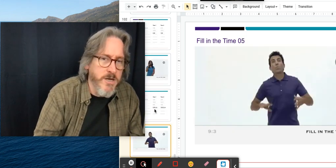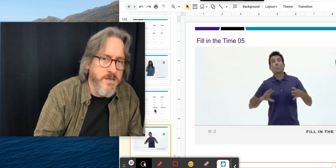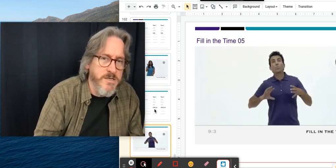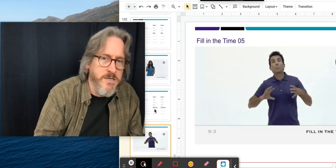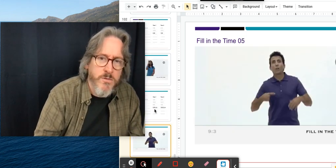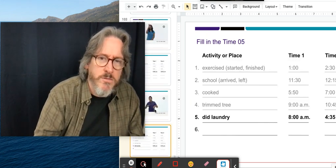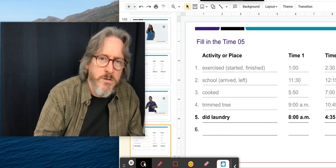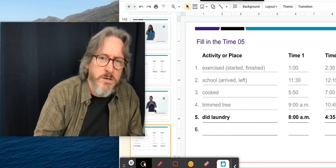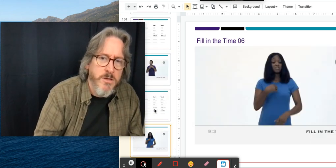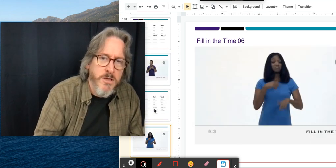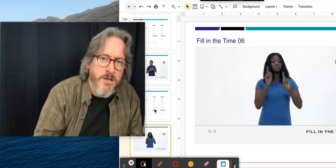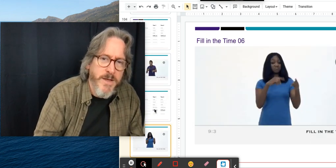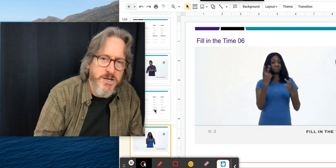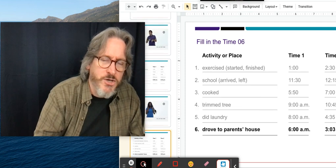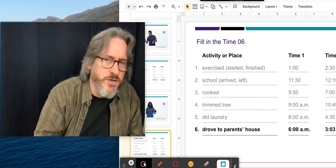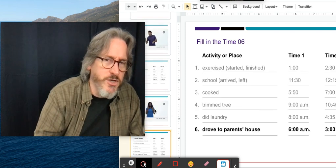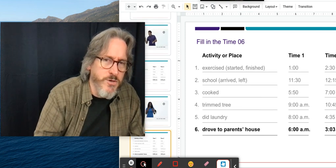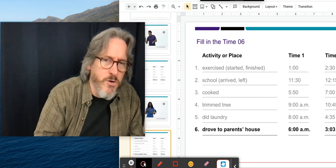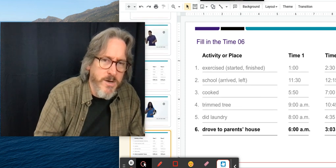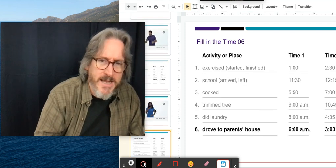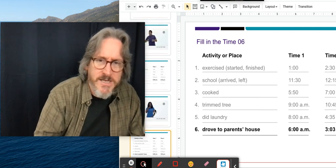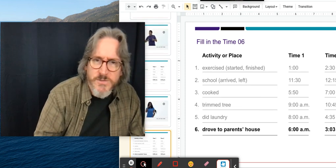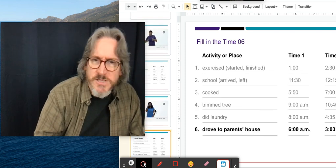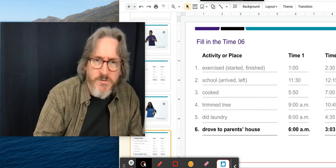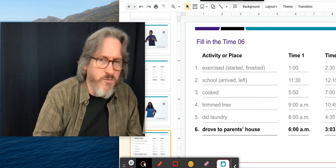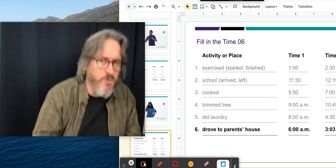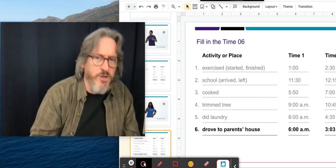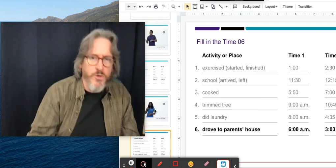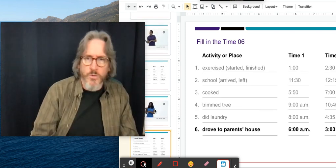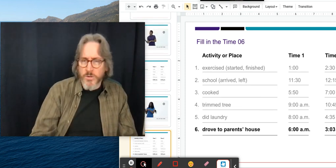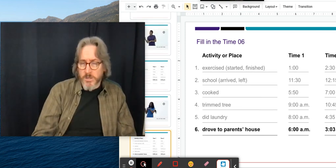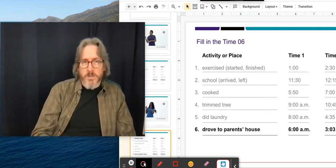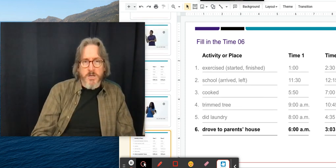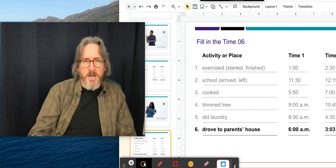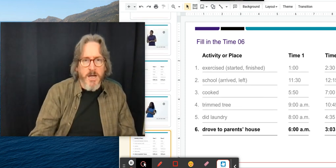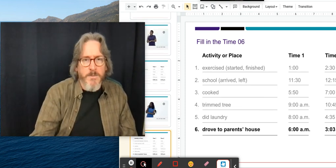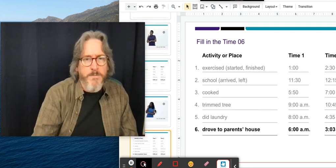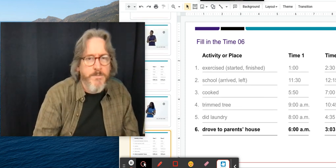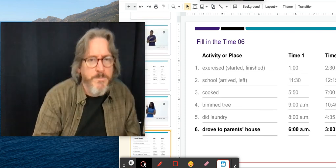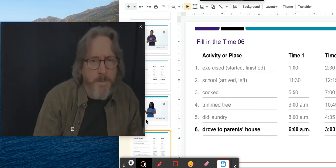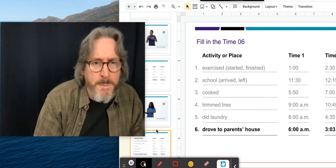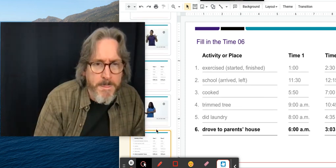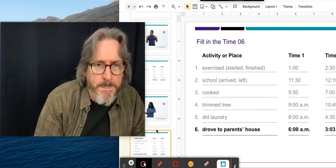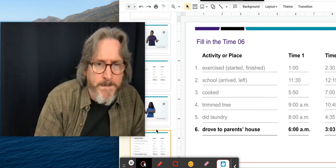each one. So make sure you know what the answer is before you